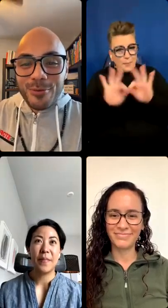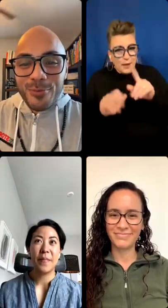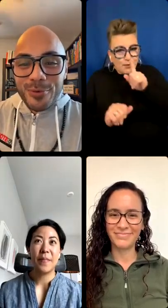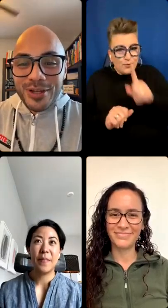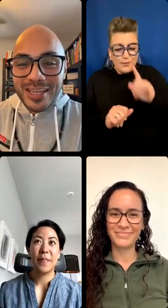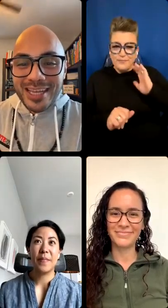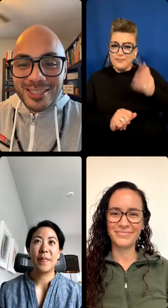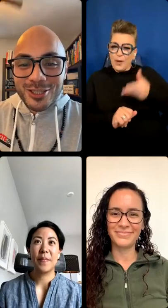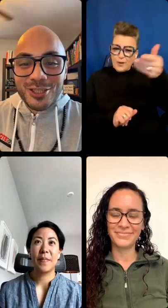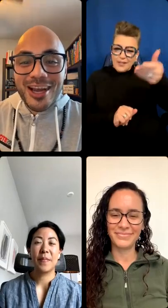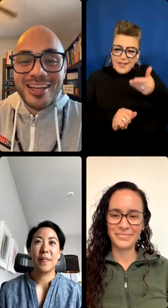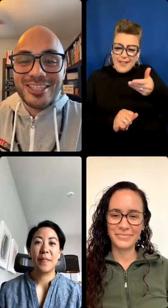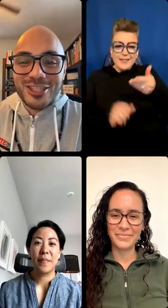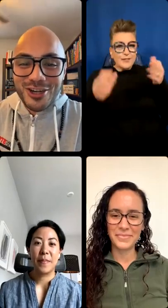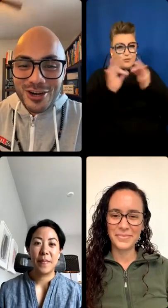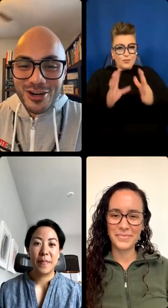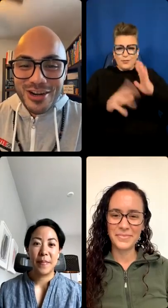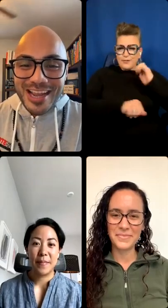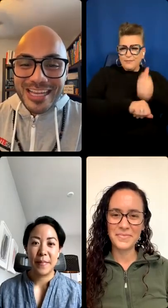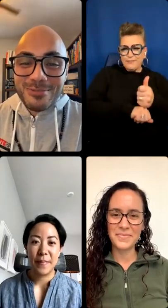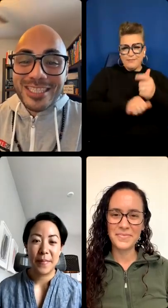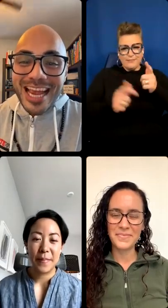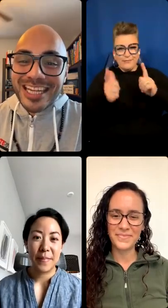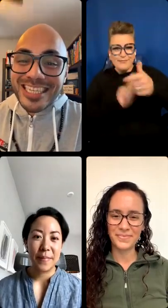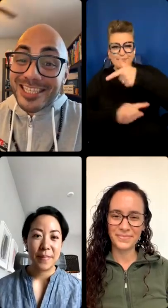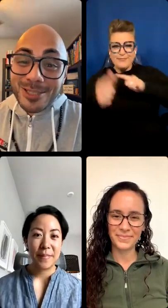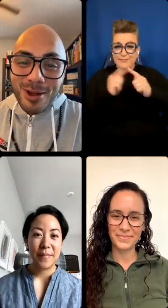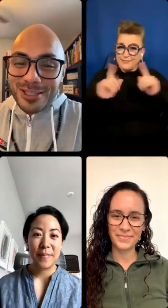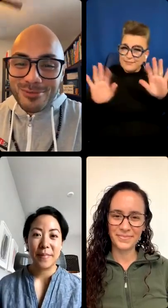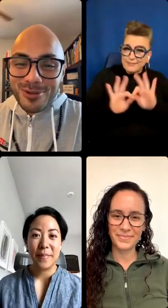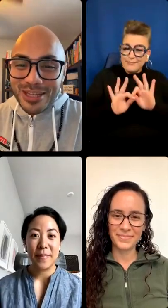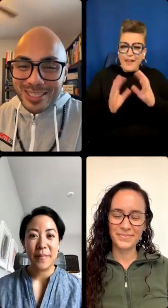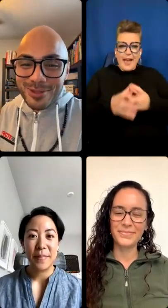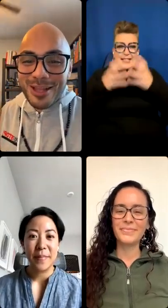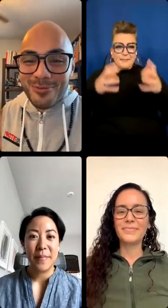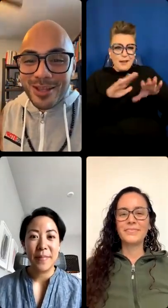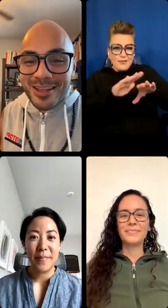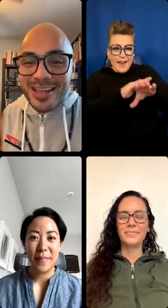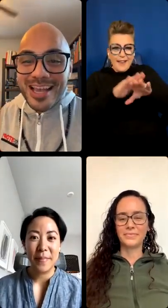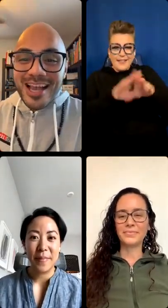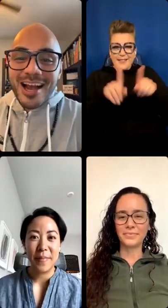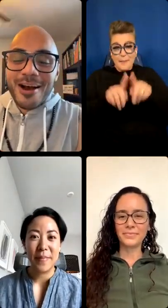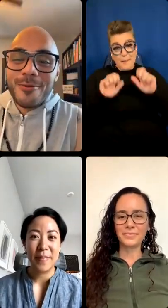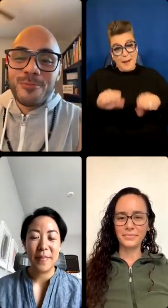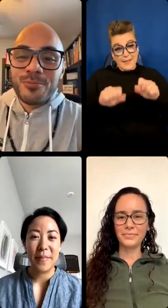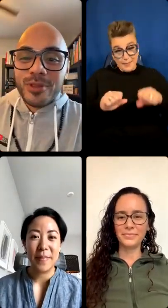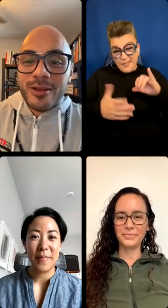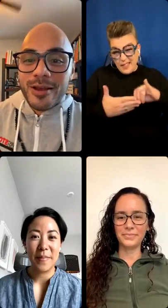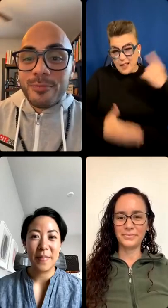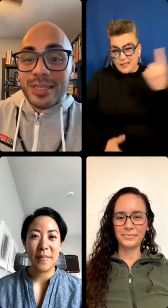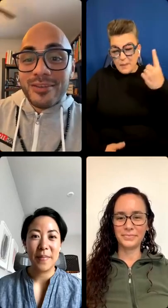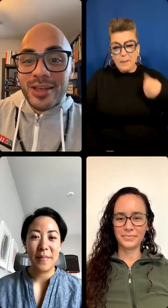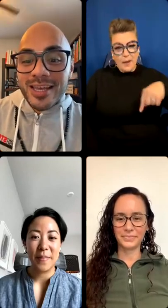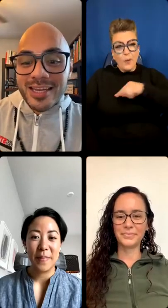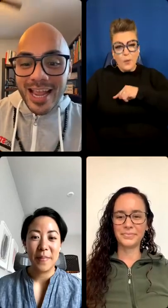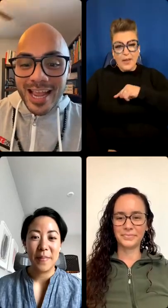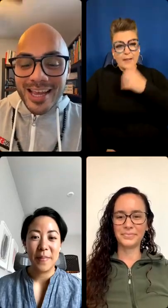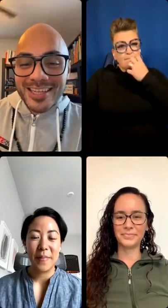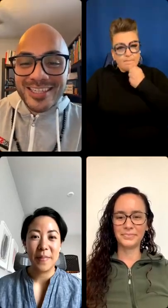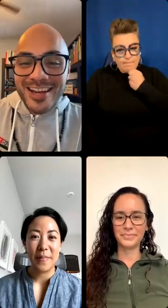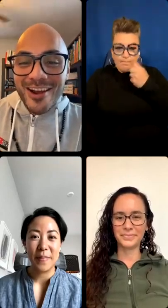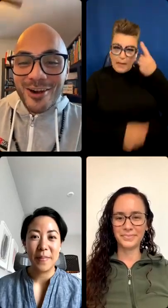up appropriately and to try to ensure as much access as possible. That's something that we believe